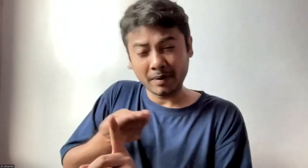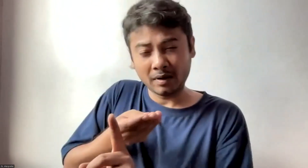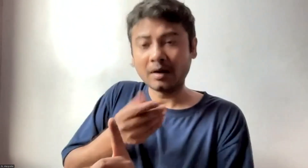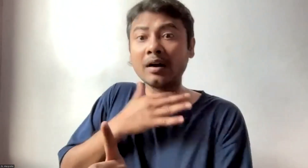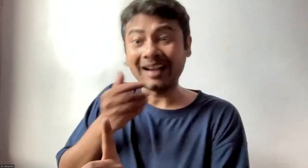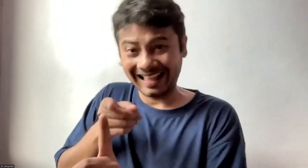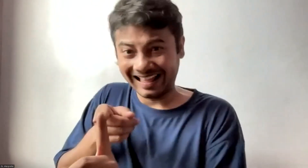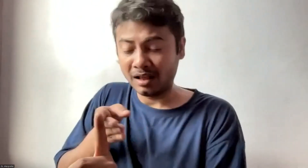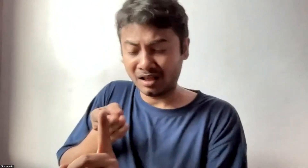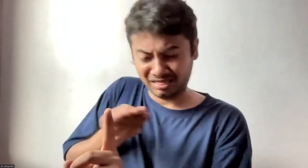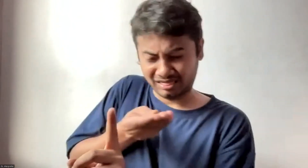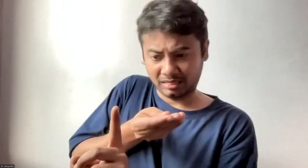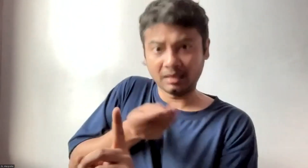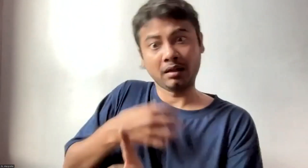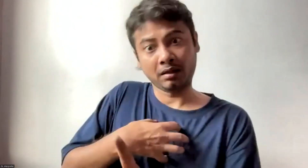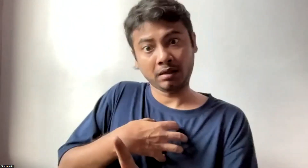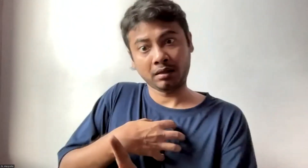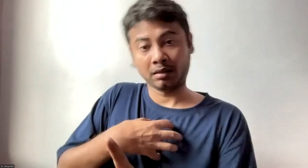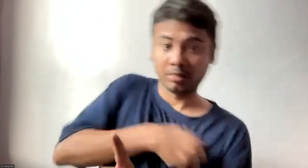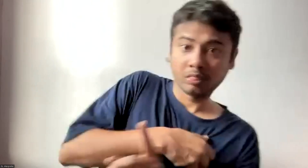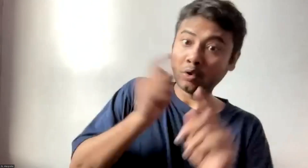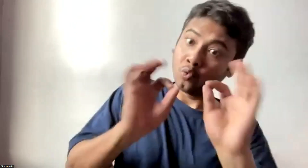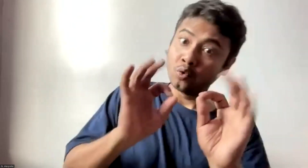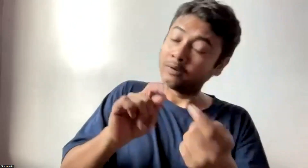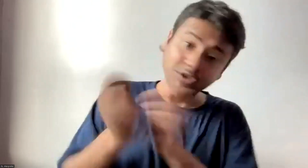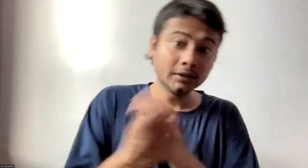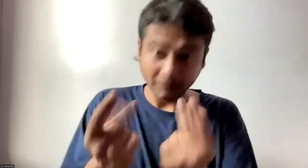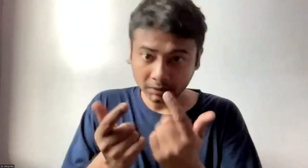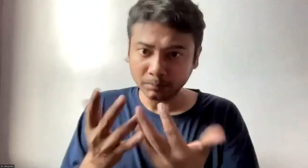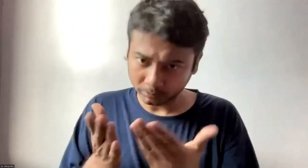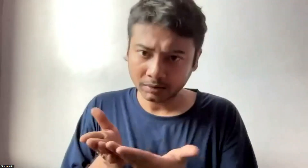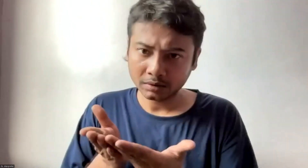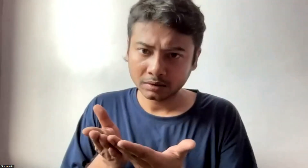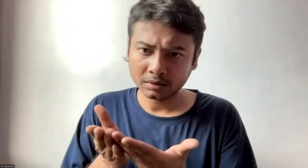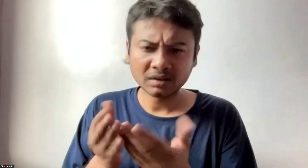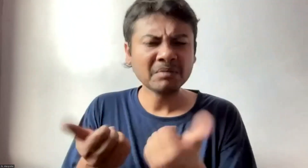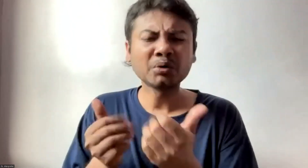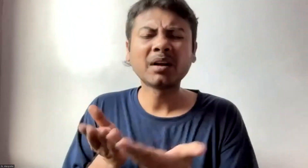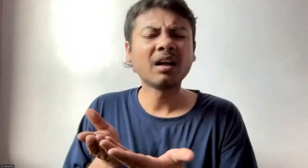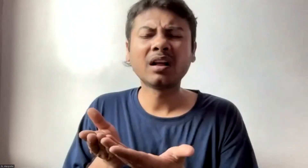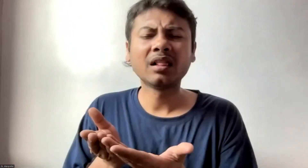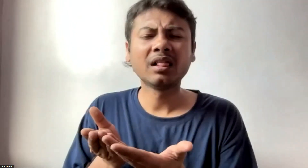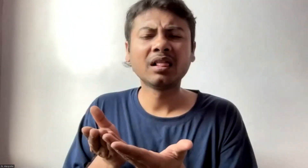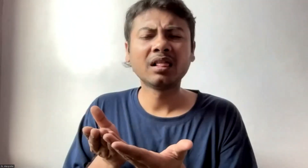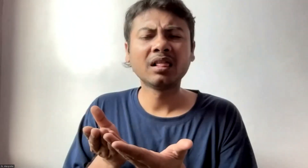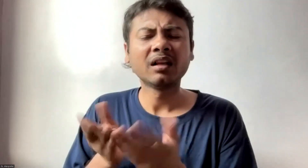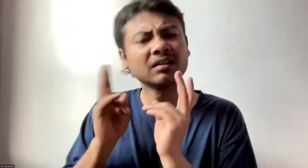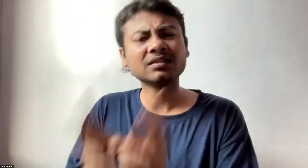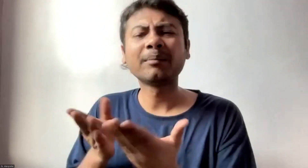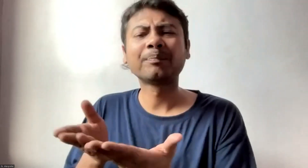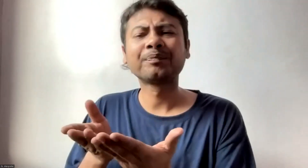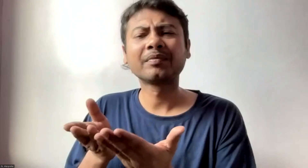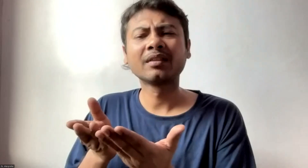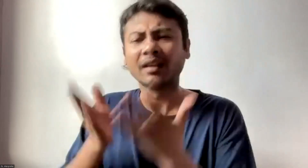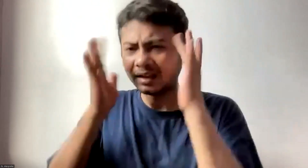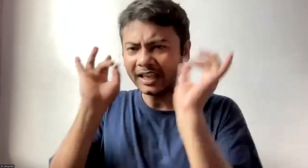So let us see where do they go when a person is in a particular mode. What happens when he